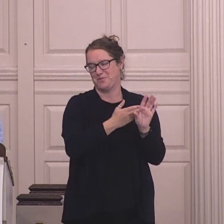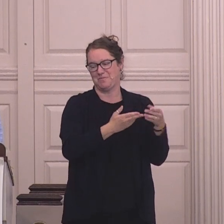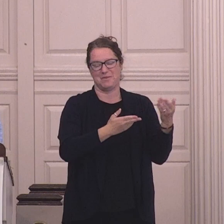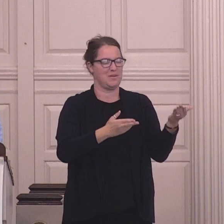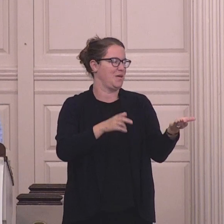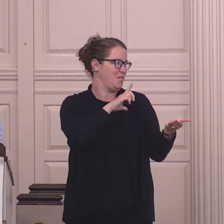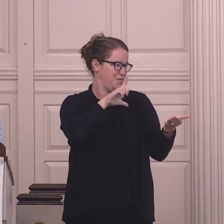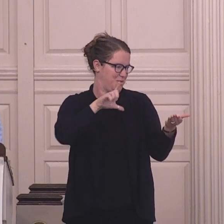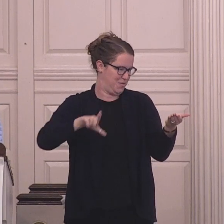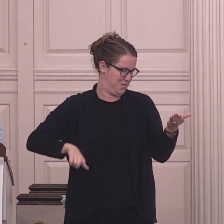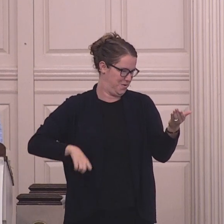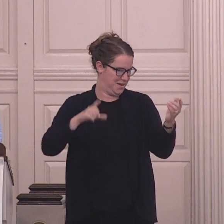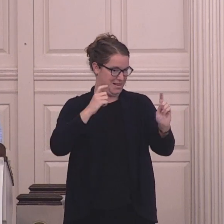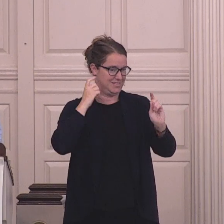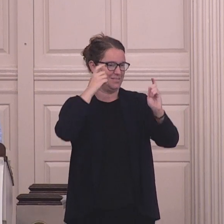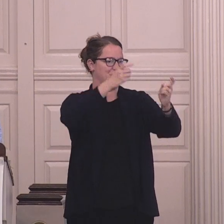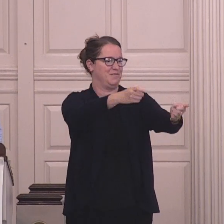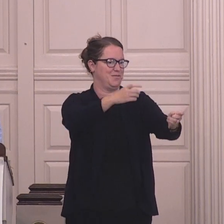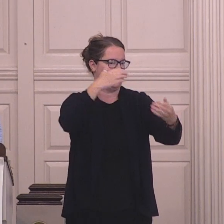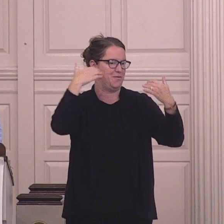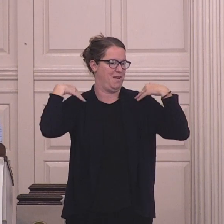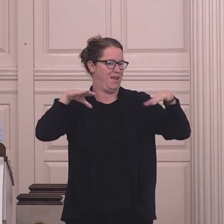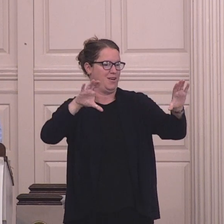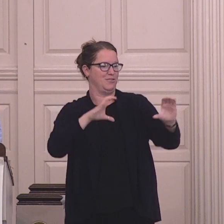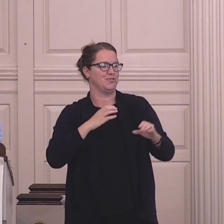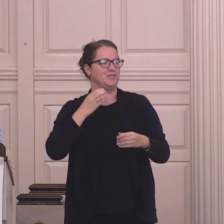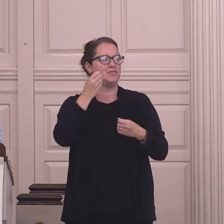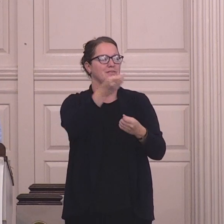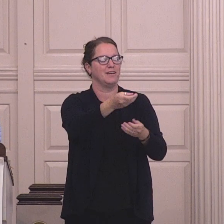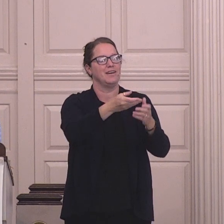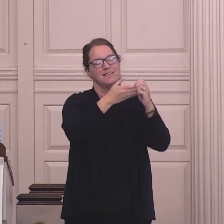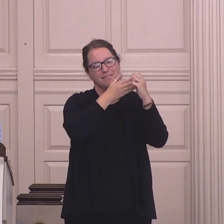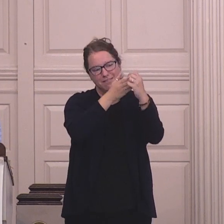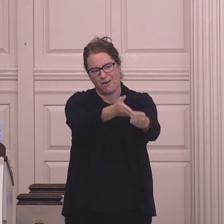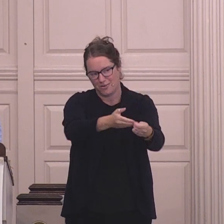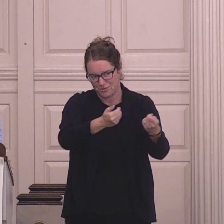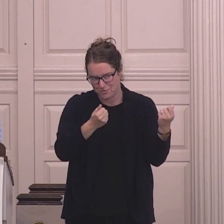put angels in charge of you to guide you in all your ways.